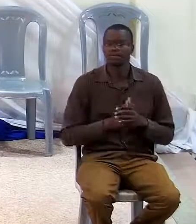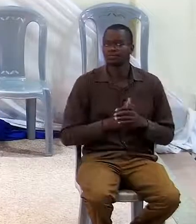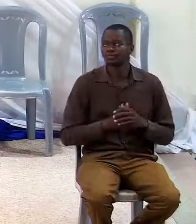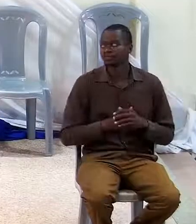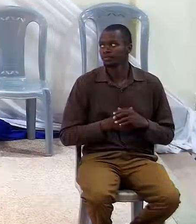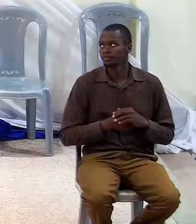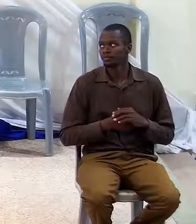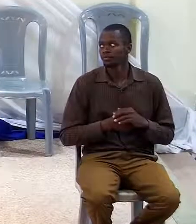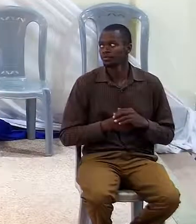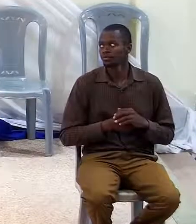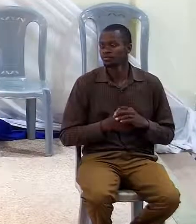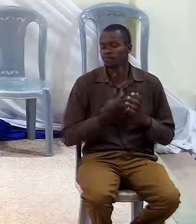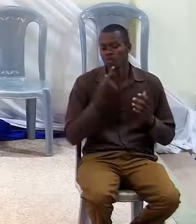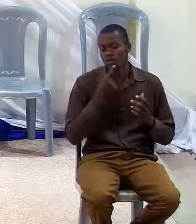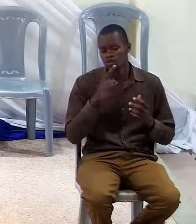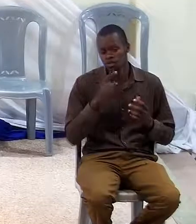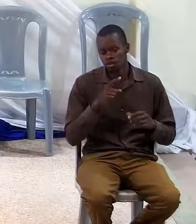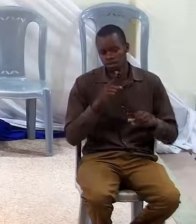eat,